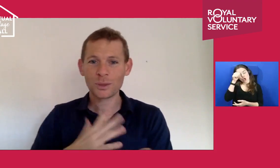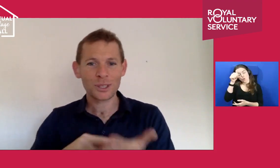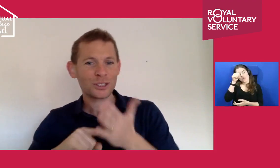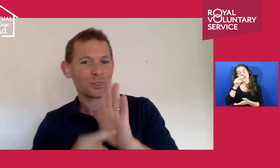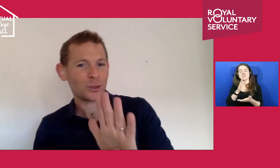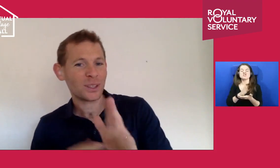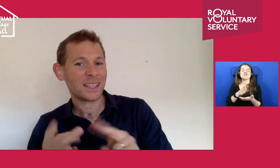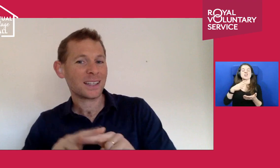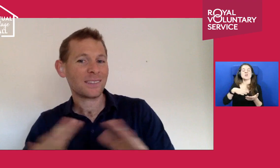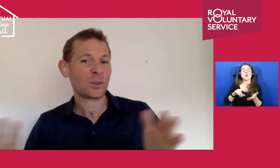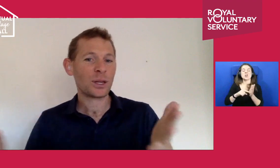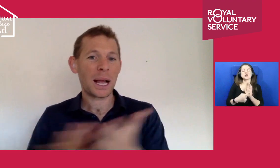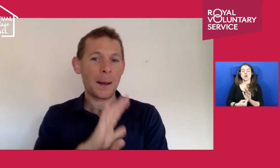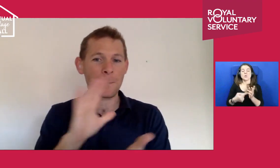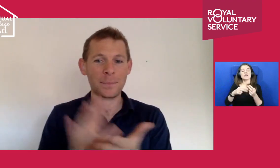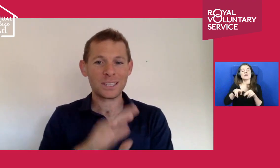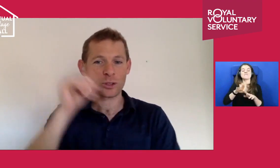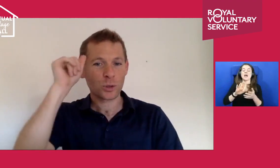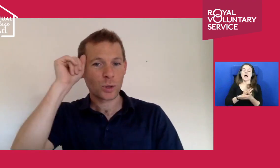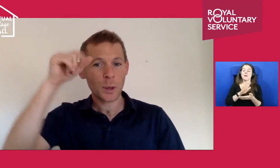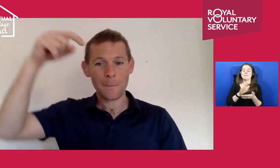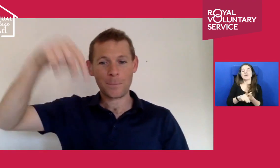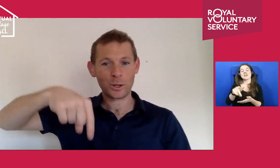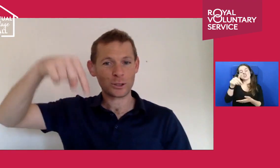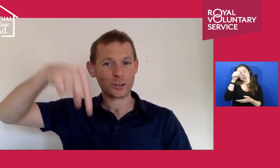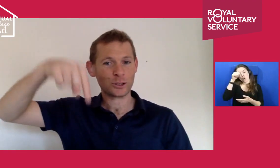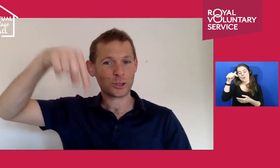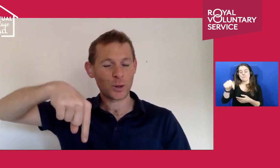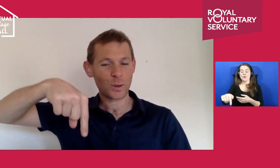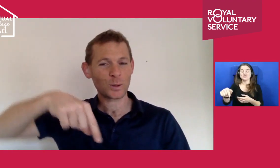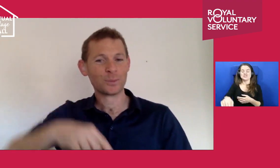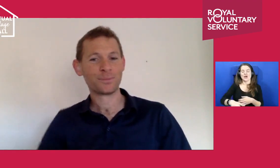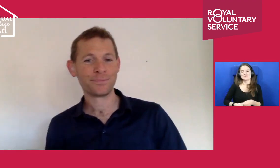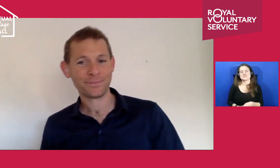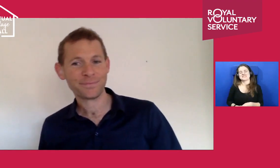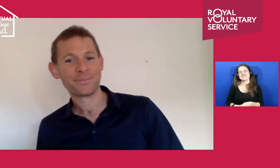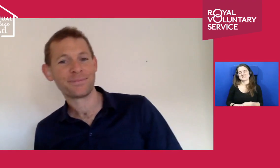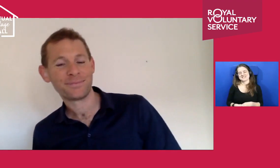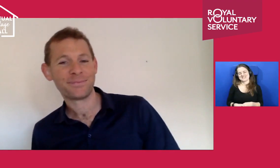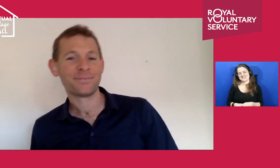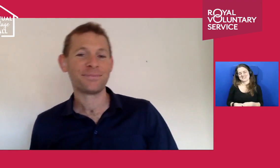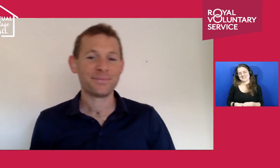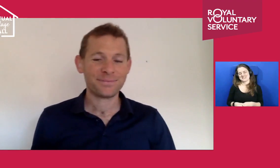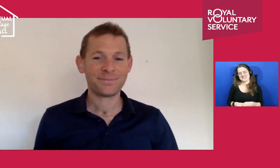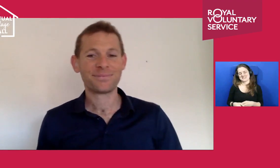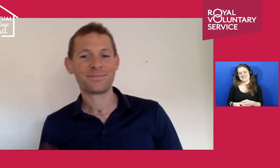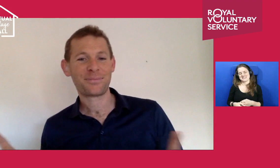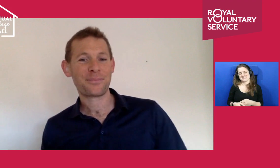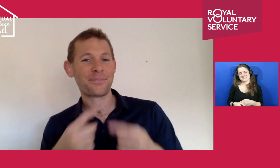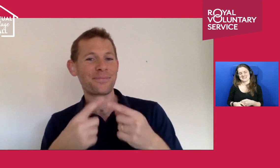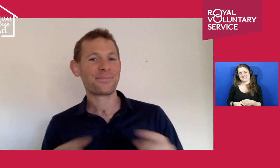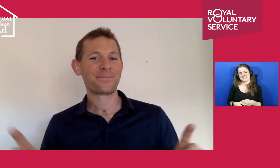it, and you really want to show it. If you're happy and you know it, point your toes.